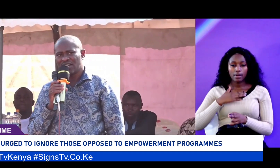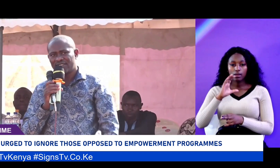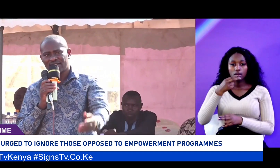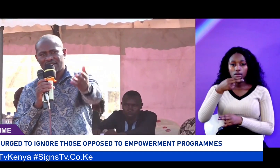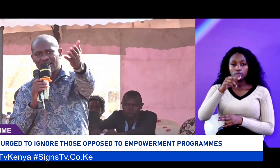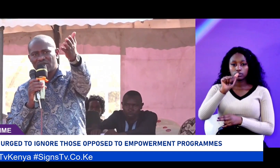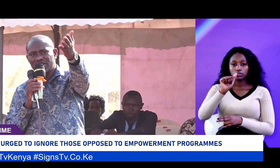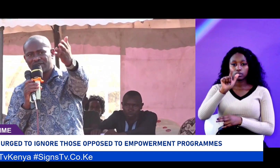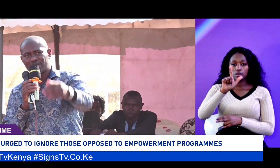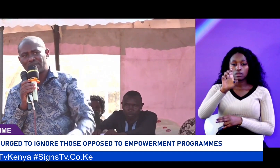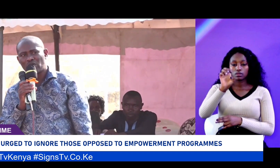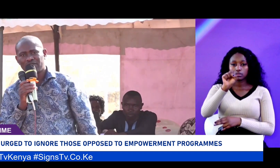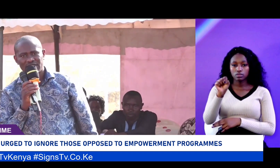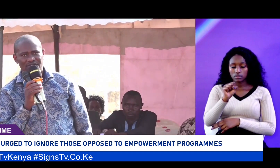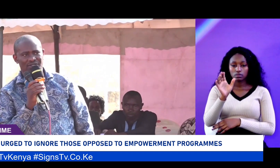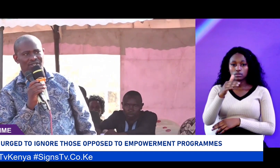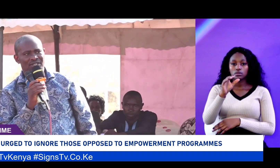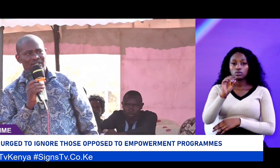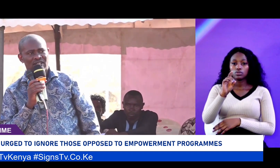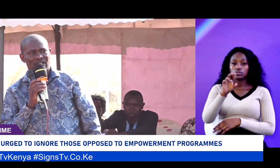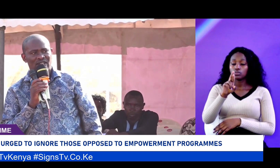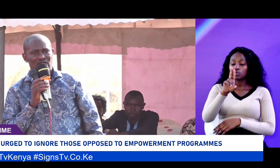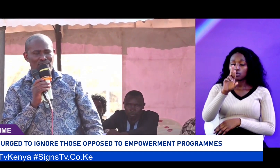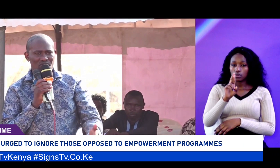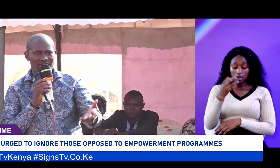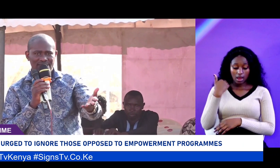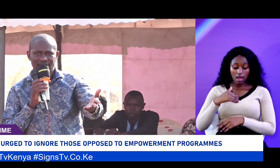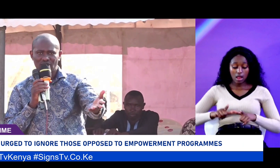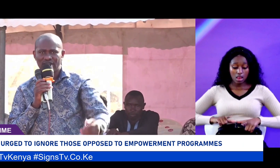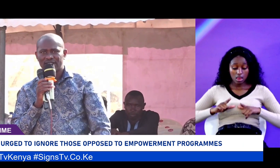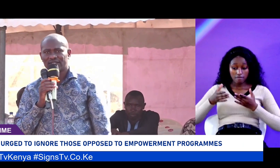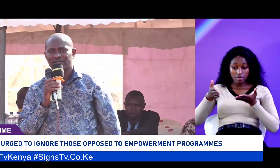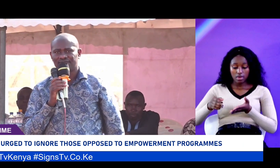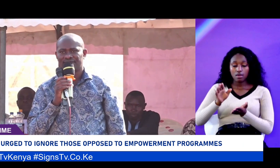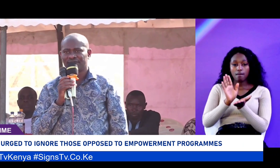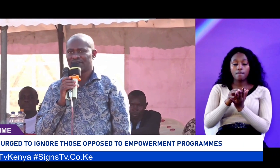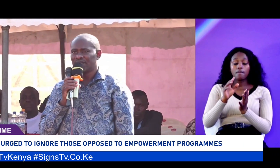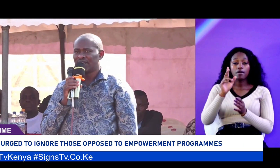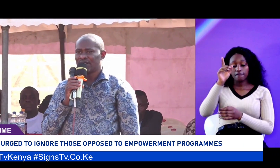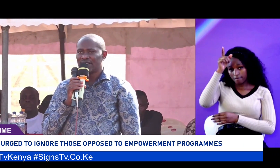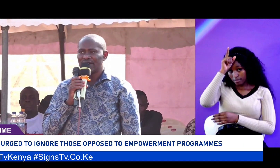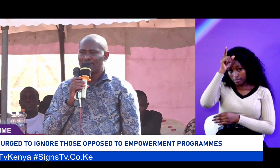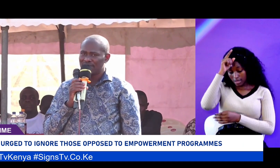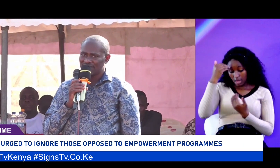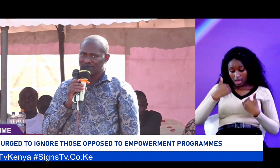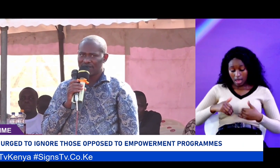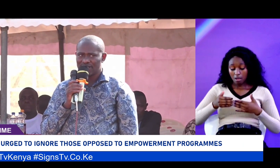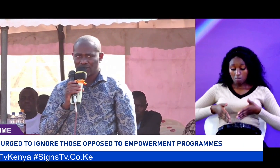I reside down here from Mauna village. I was born and raised in Ugenya. I'm a businessman in